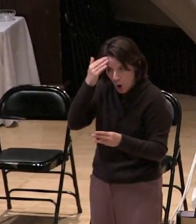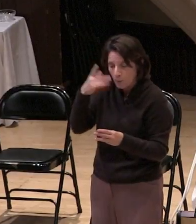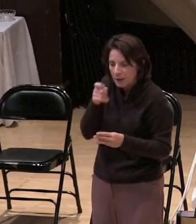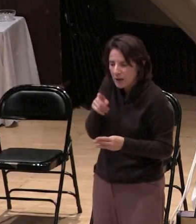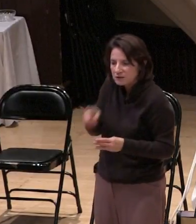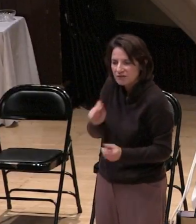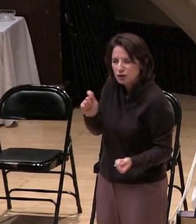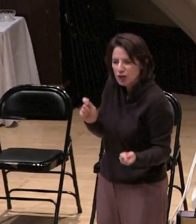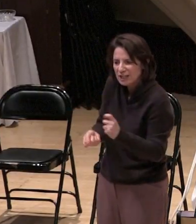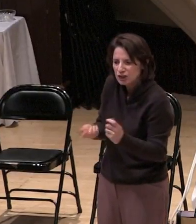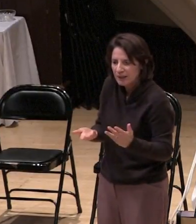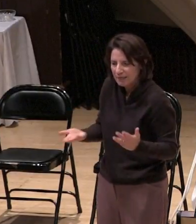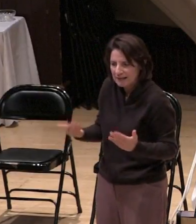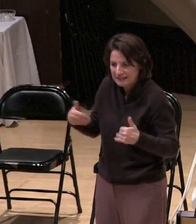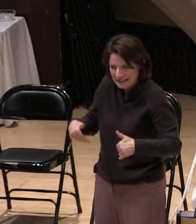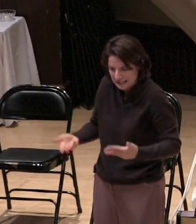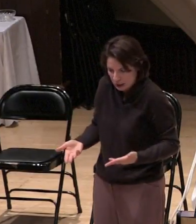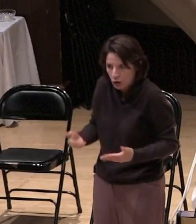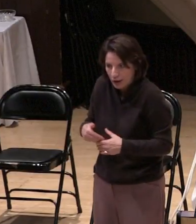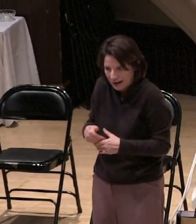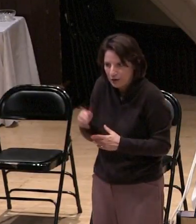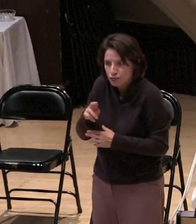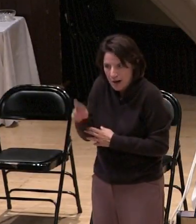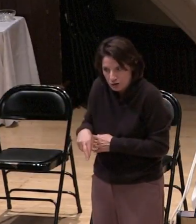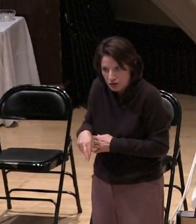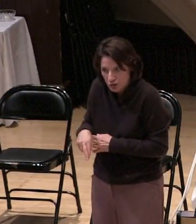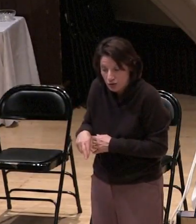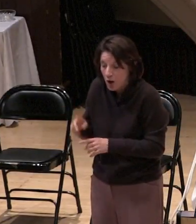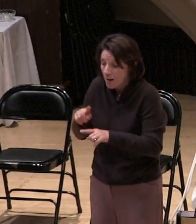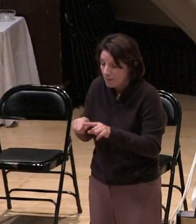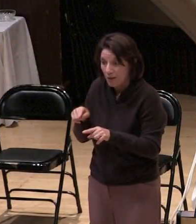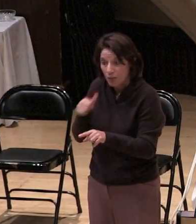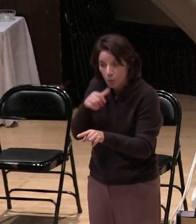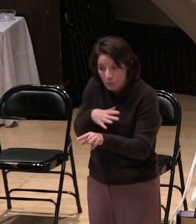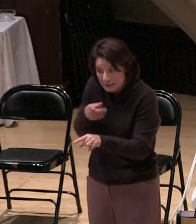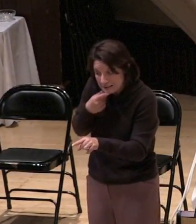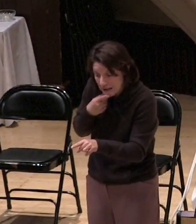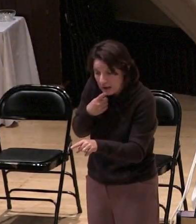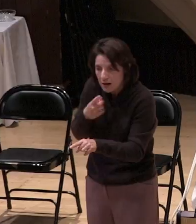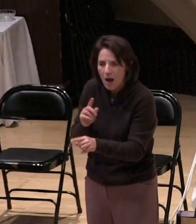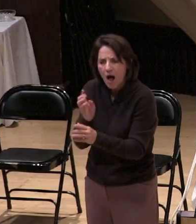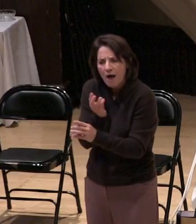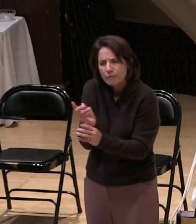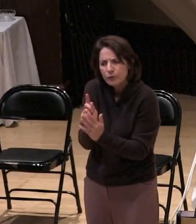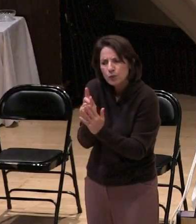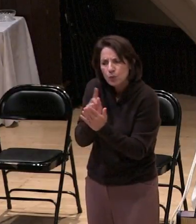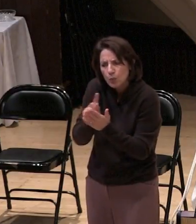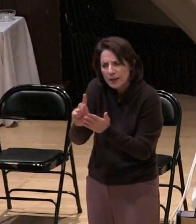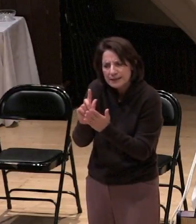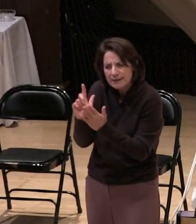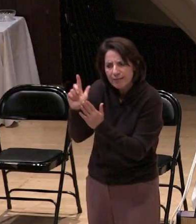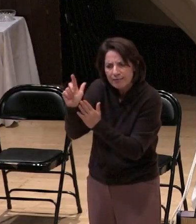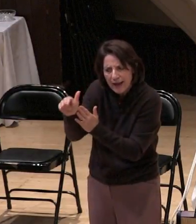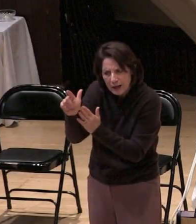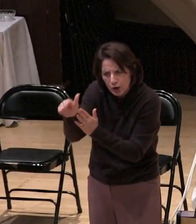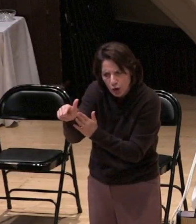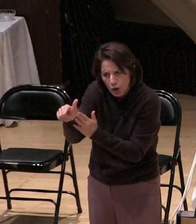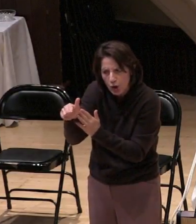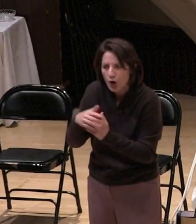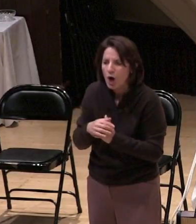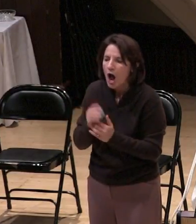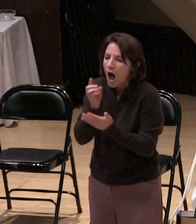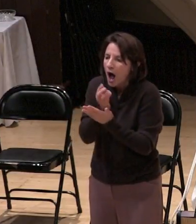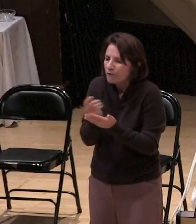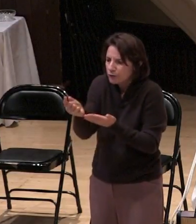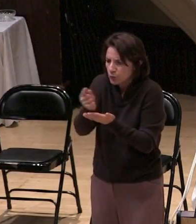in Rochester. But she said a few weeks later, a young woman was wandering the streets of Rochester with